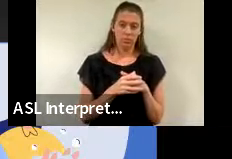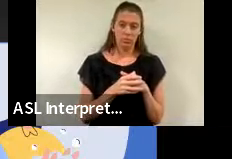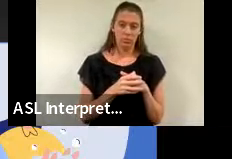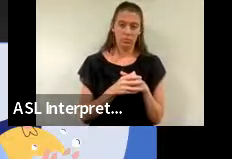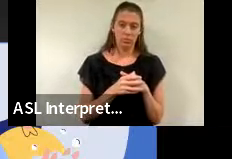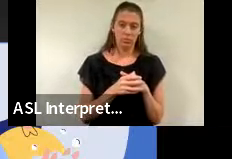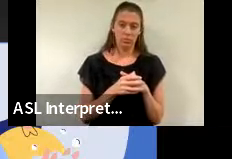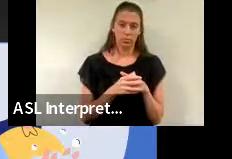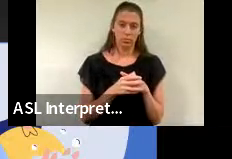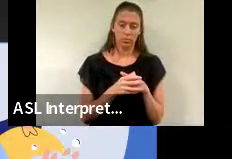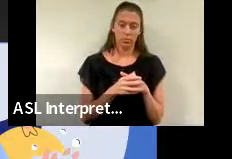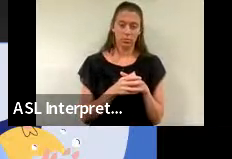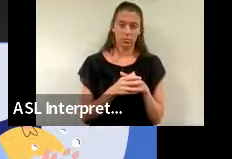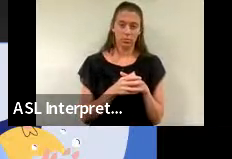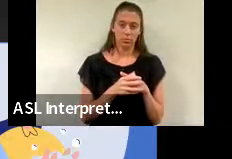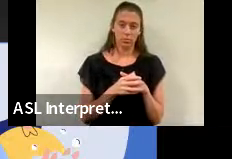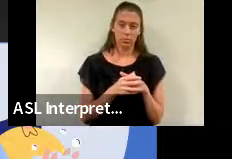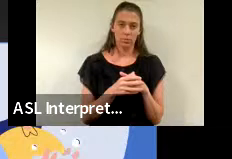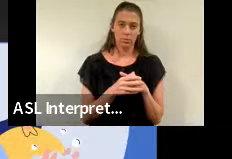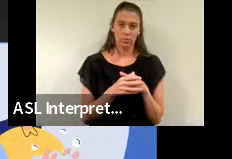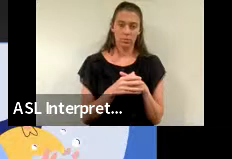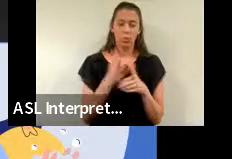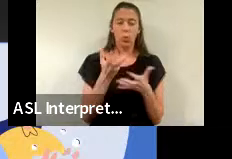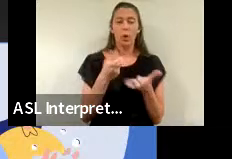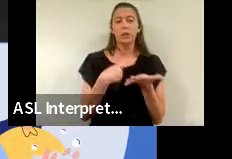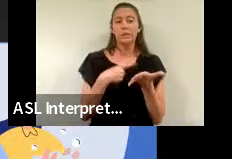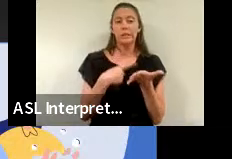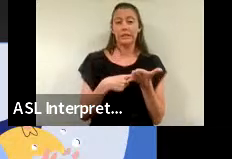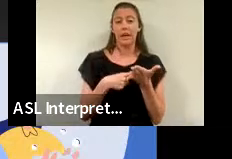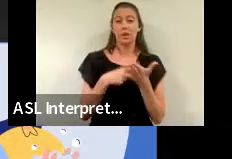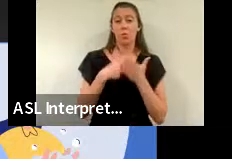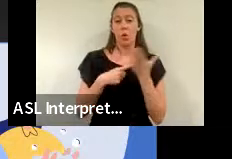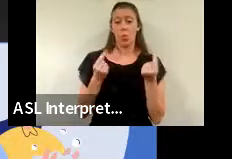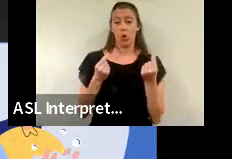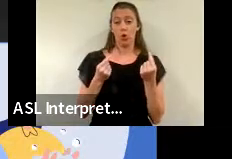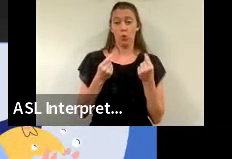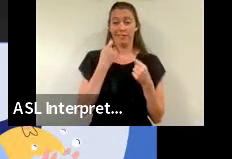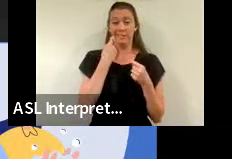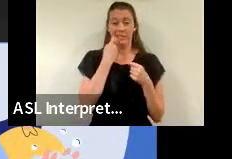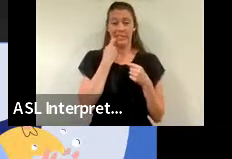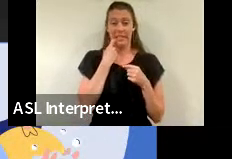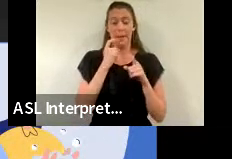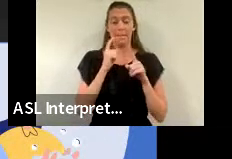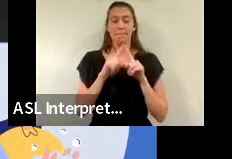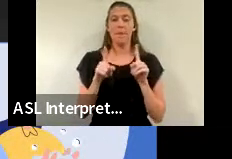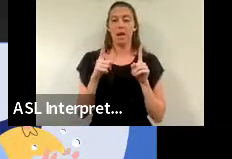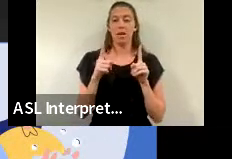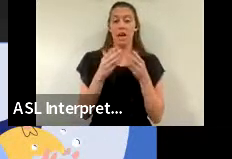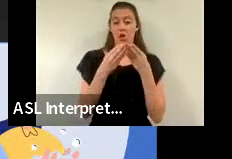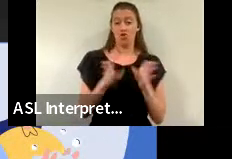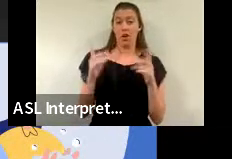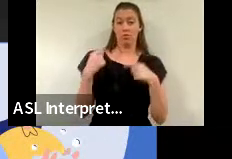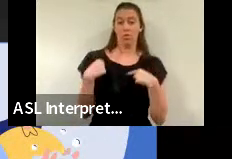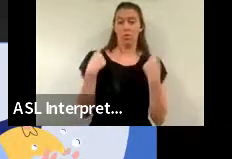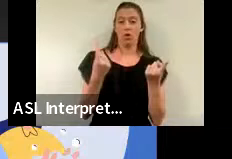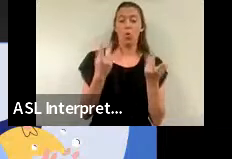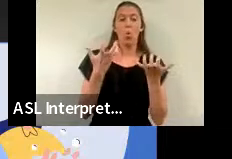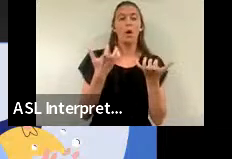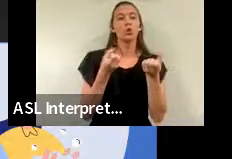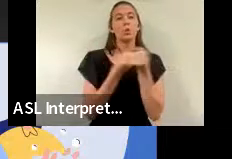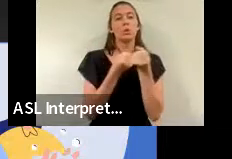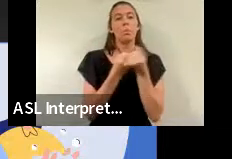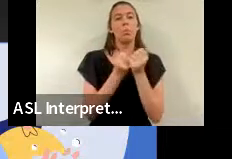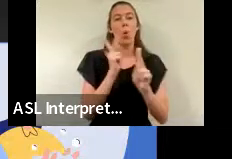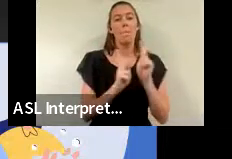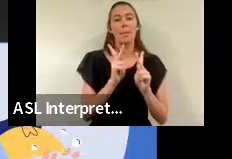that we are strategizing, but our overall strategy has been to support those most vulnerable, the uninsured,